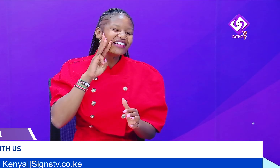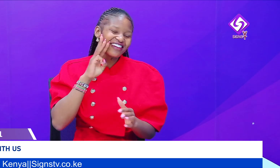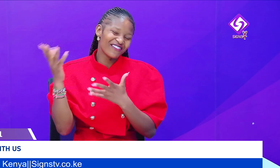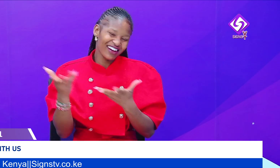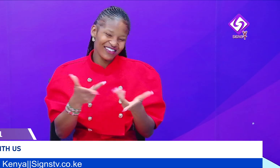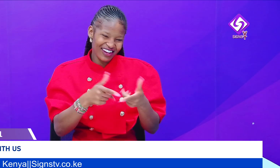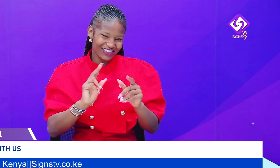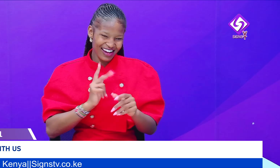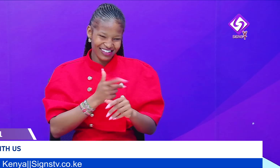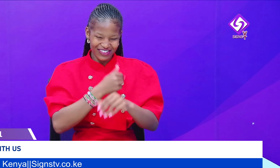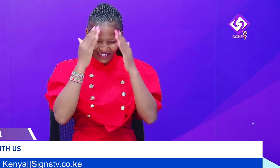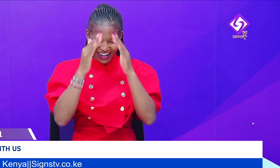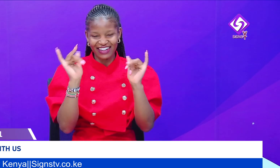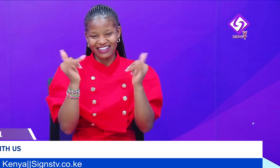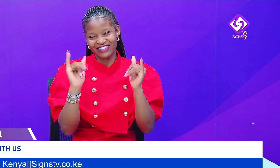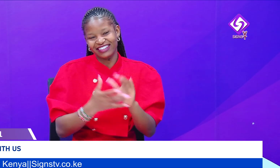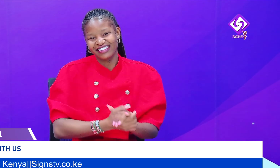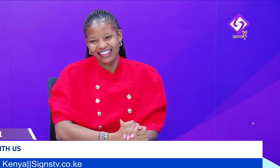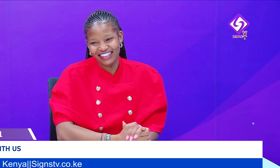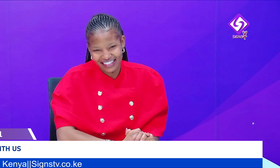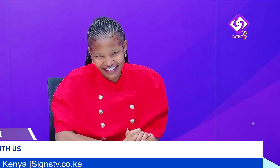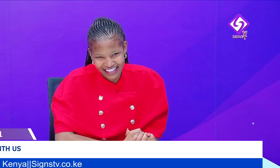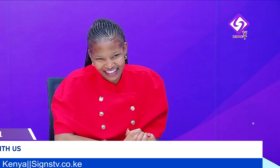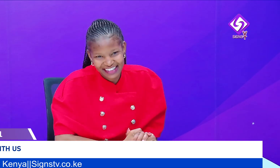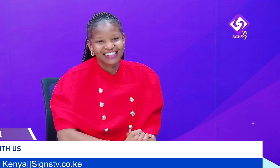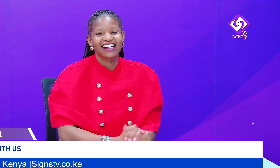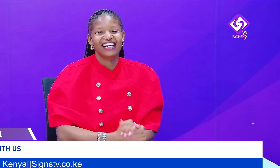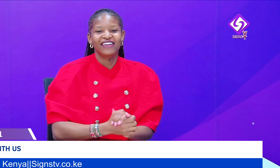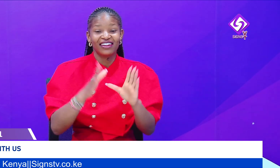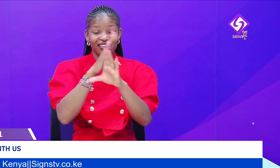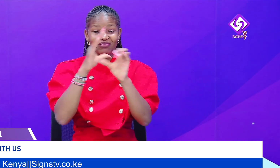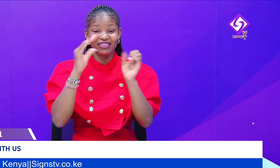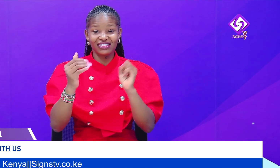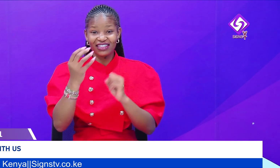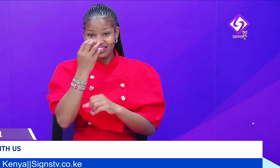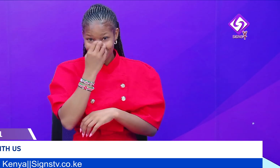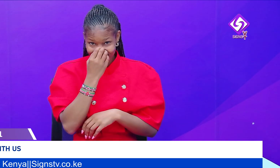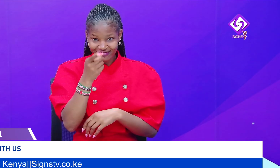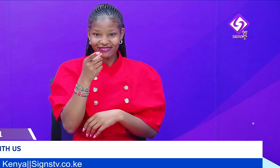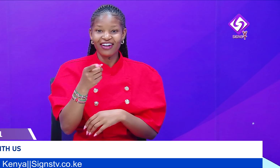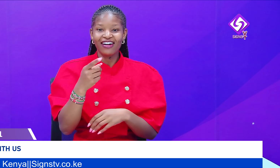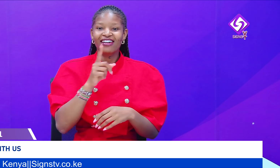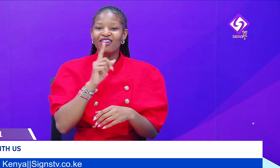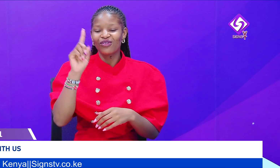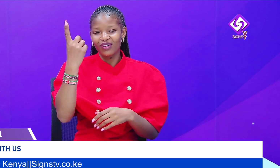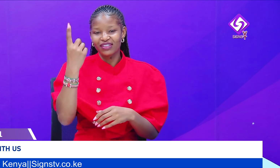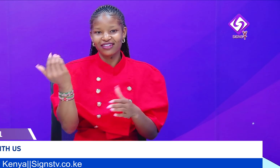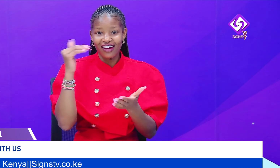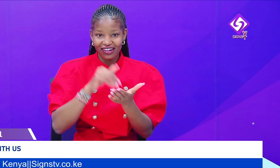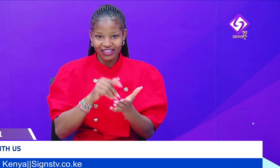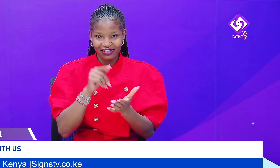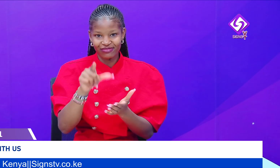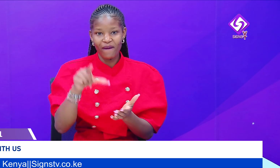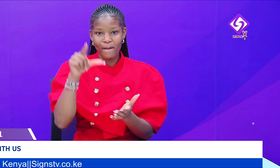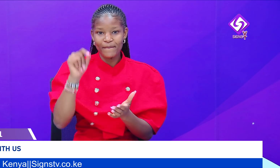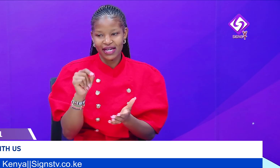and our sign language interpreter doing the voicing is Wanjangede. And on to our first news item.